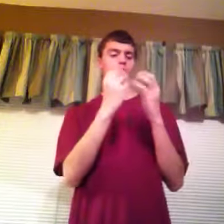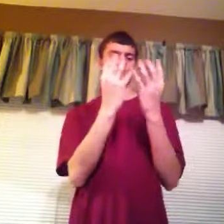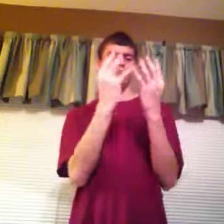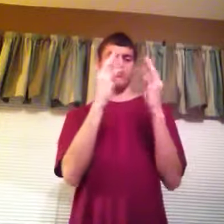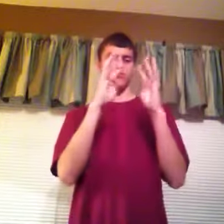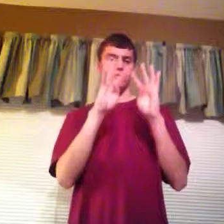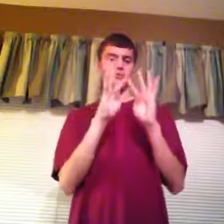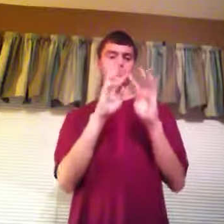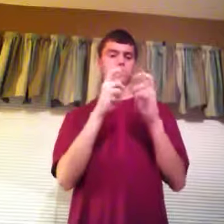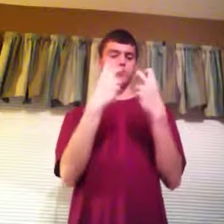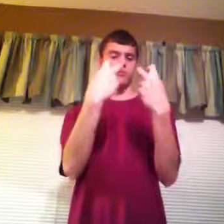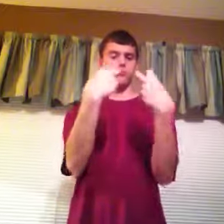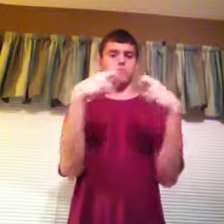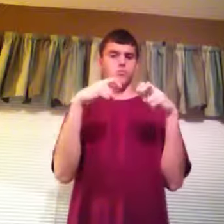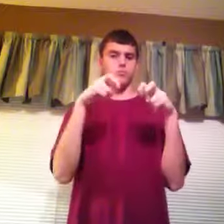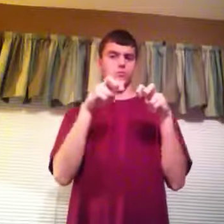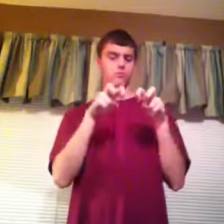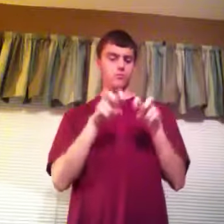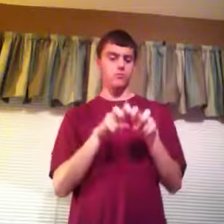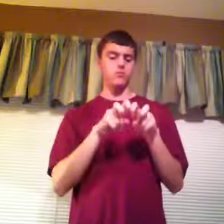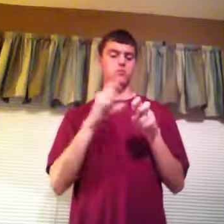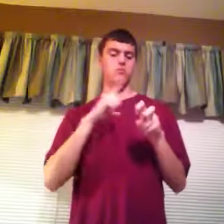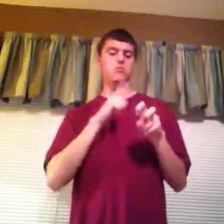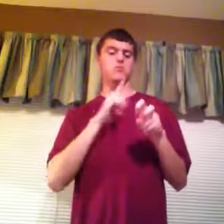this. We've got it. that.